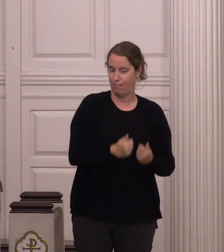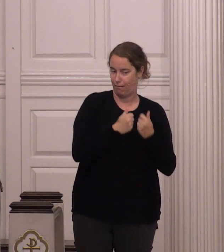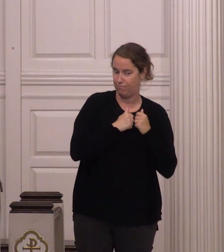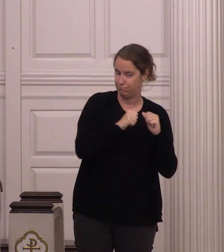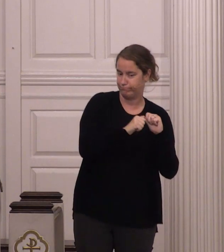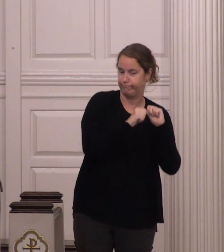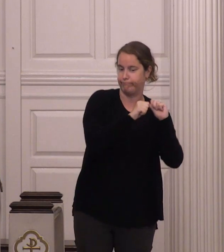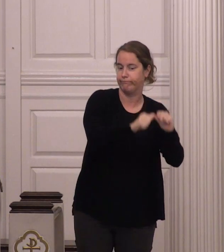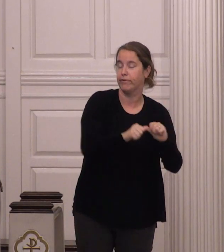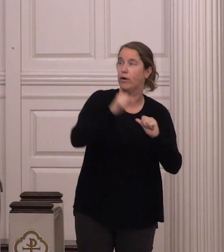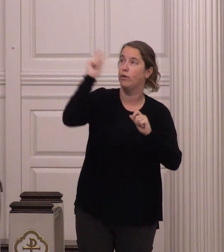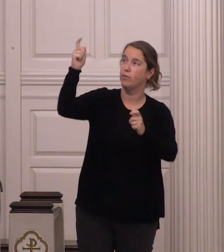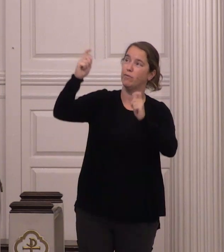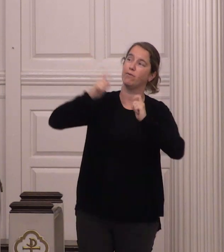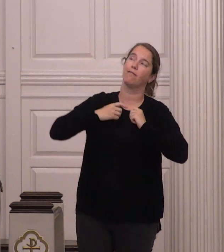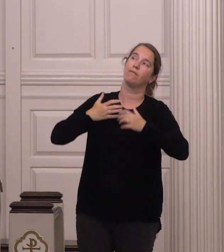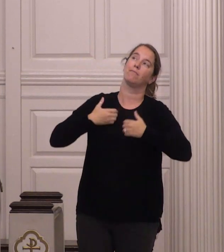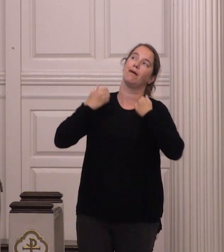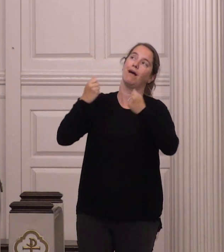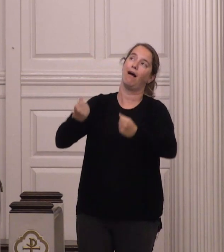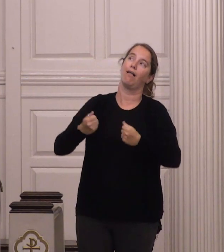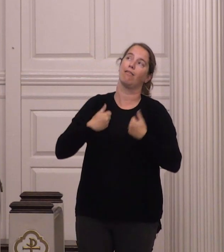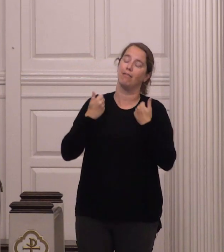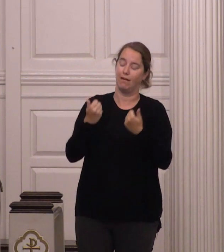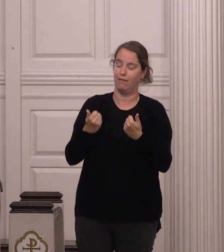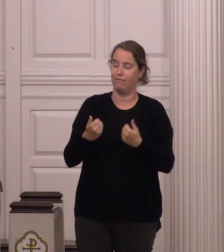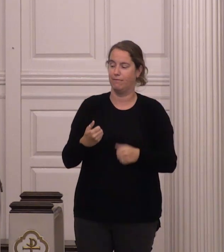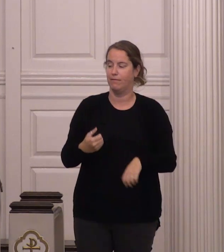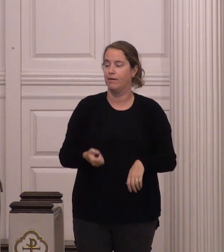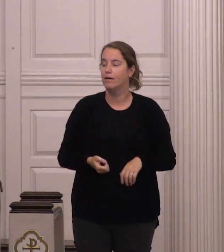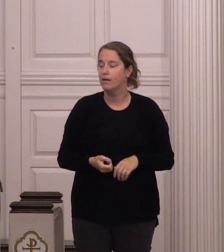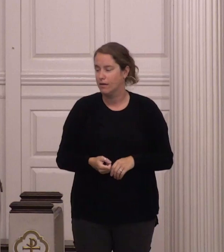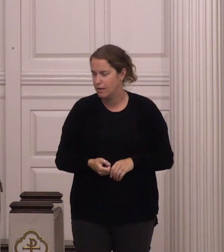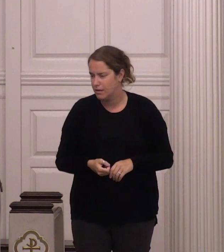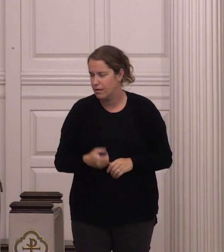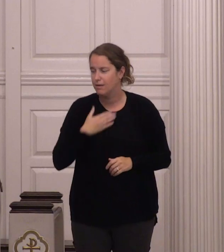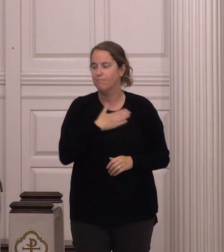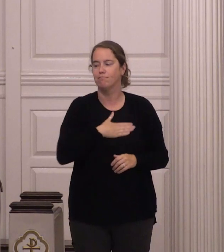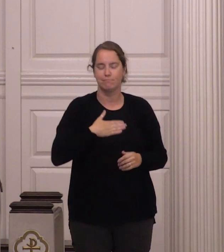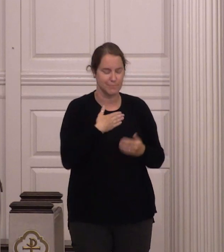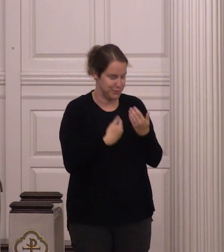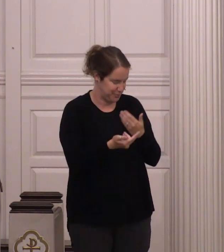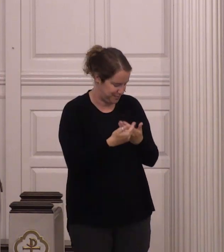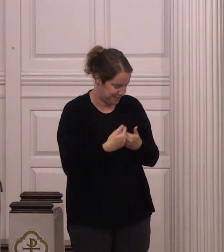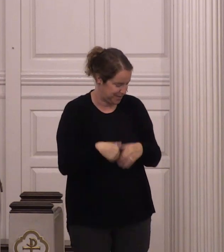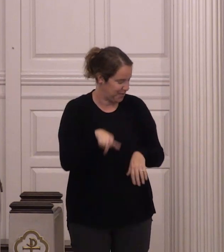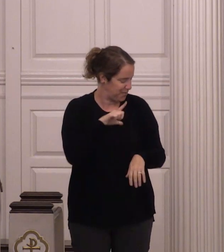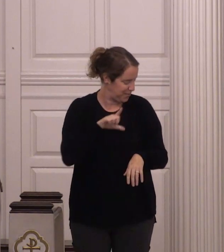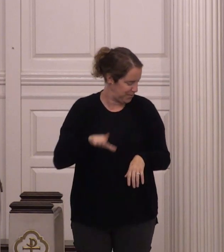life. You saved my life, Lord, I shall not die.